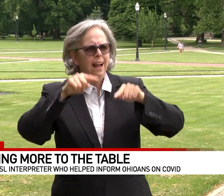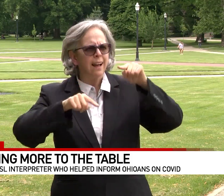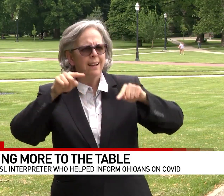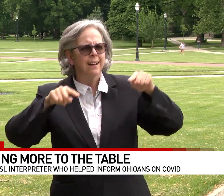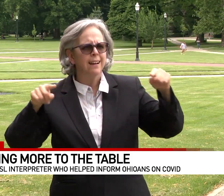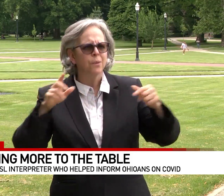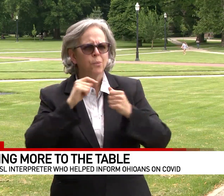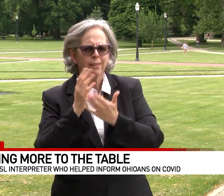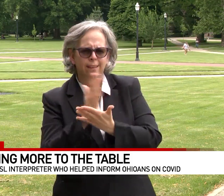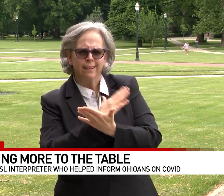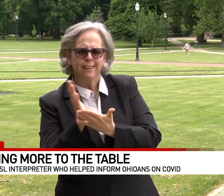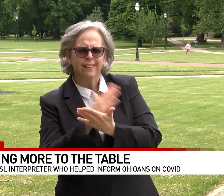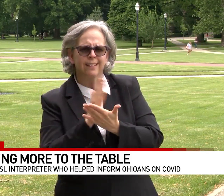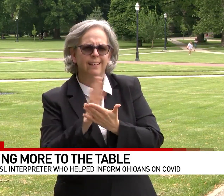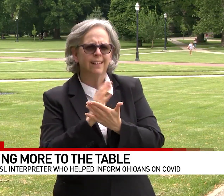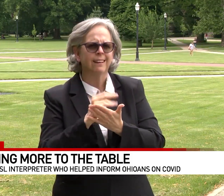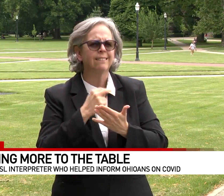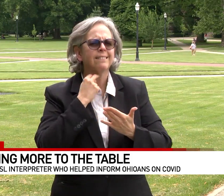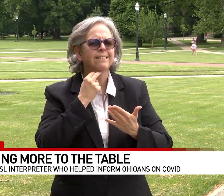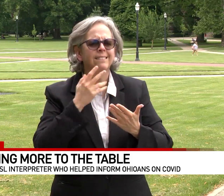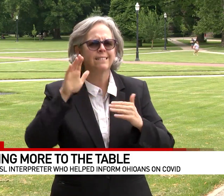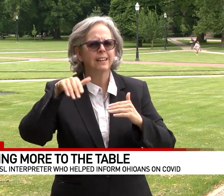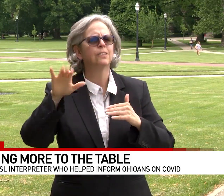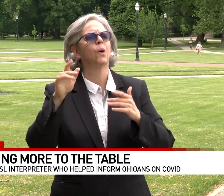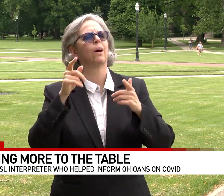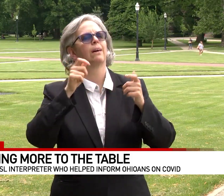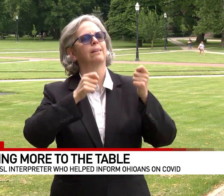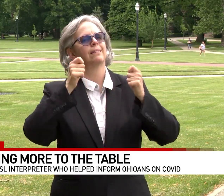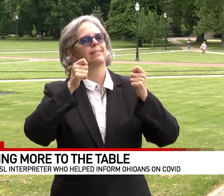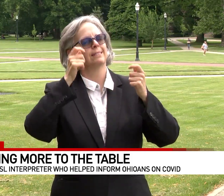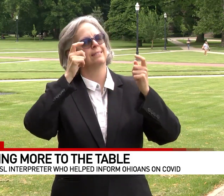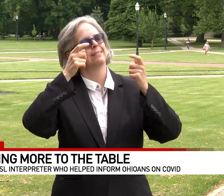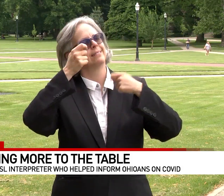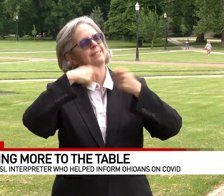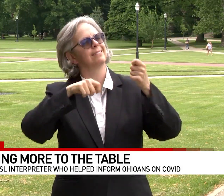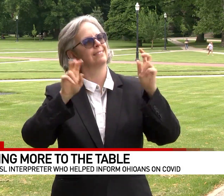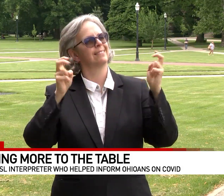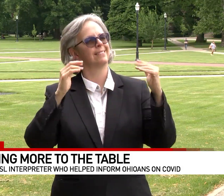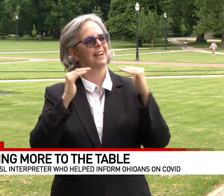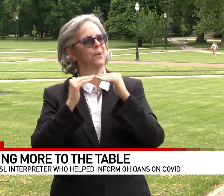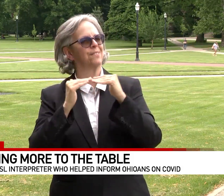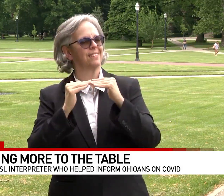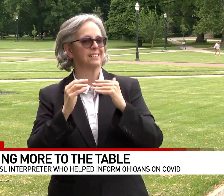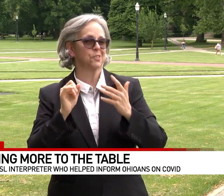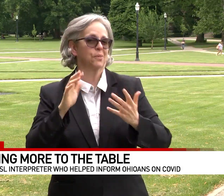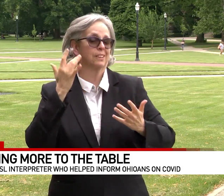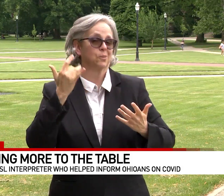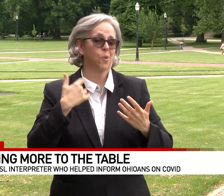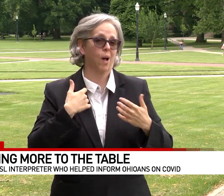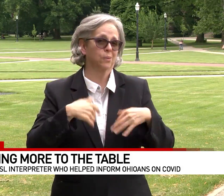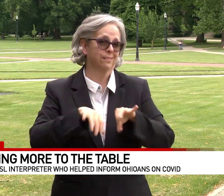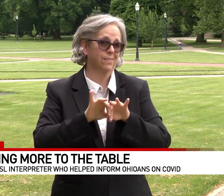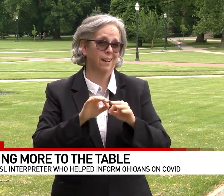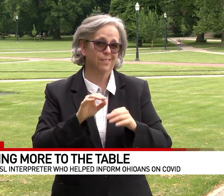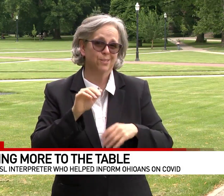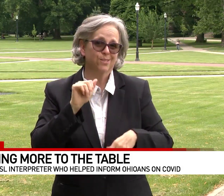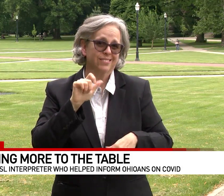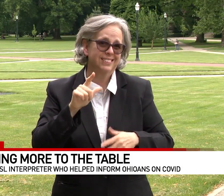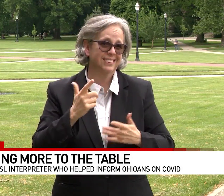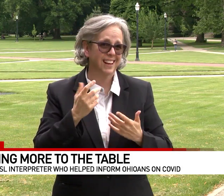being serious. And it has a variety of ways that it depicts those kind of things in the language, just like spoken languages.